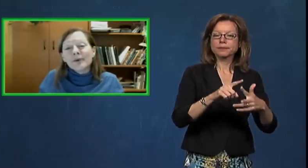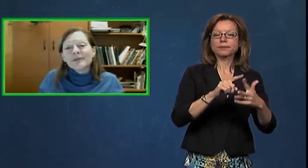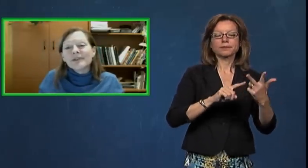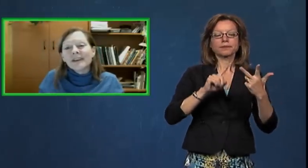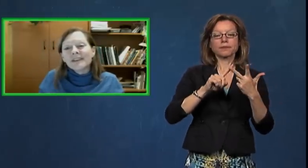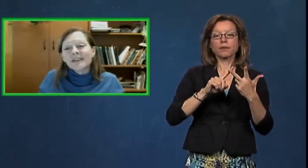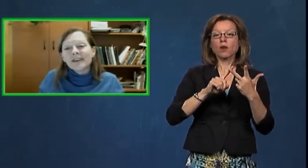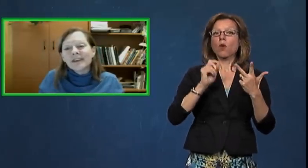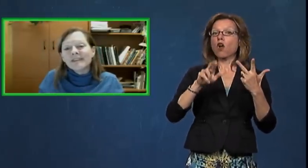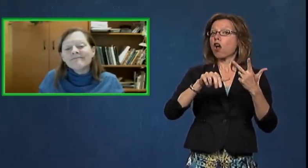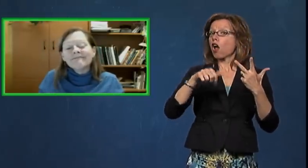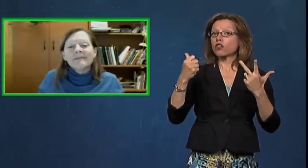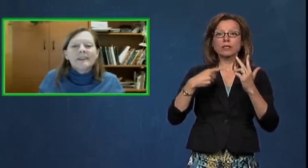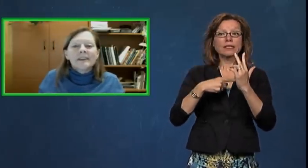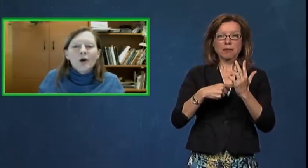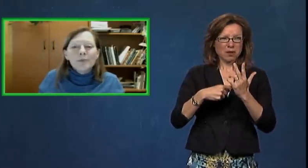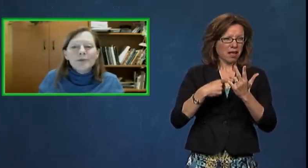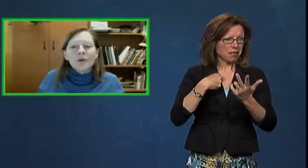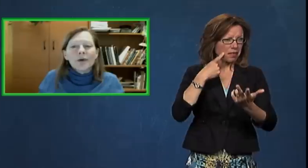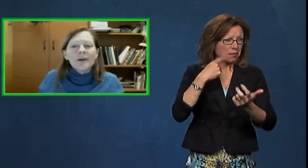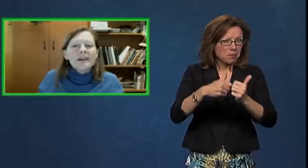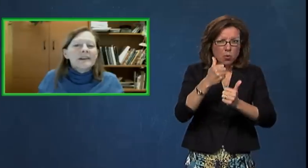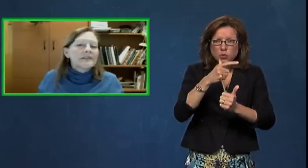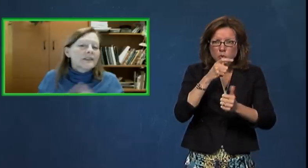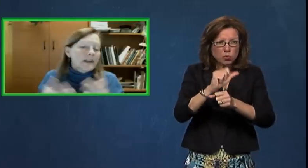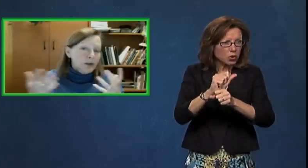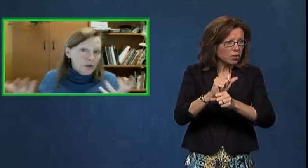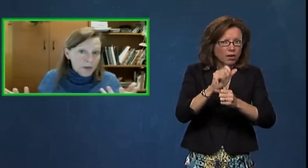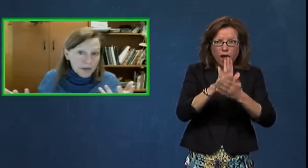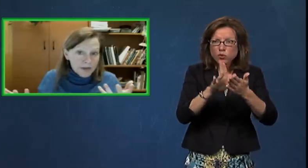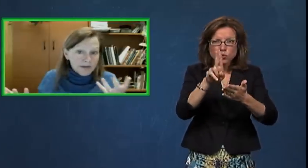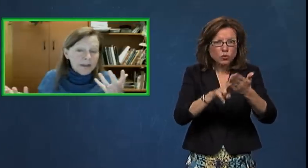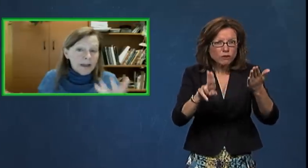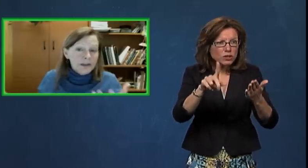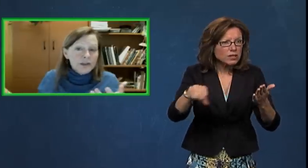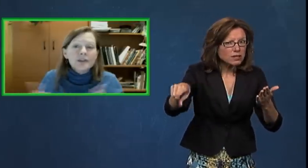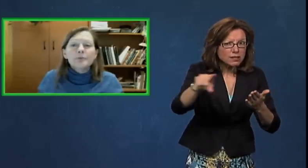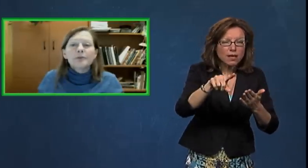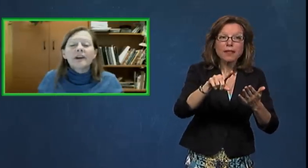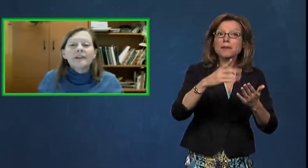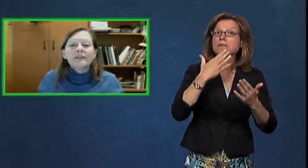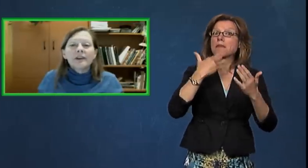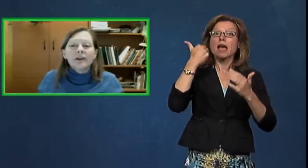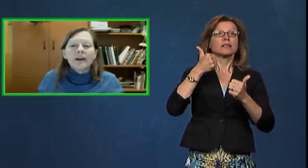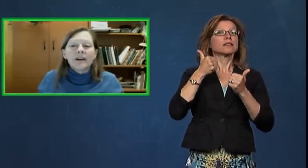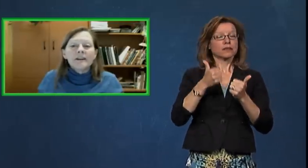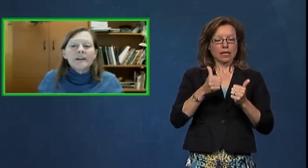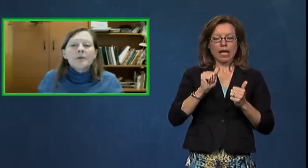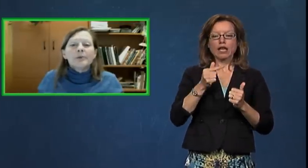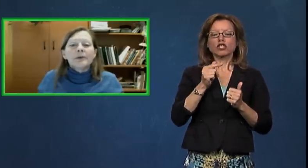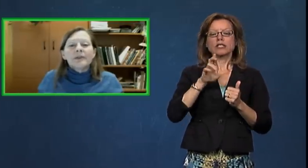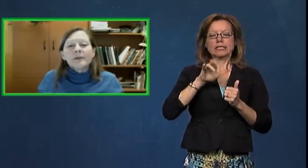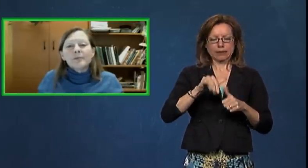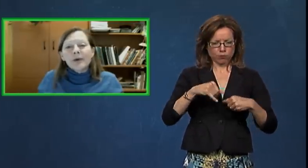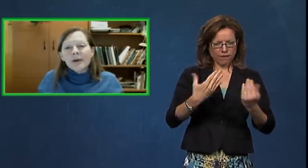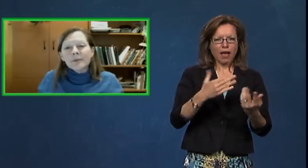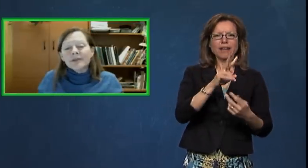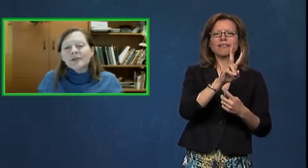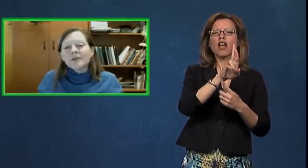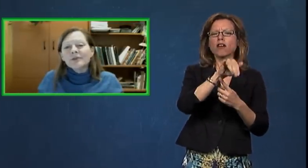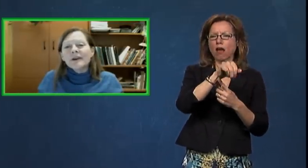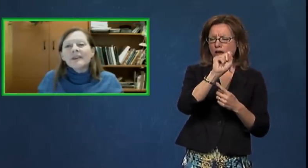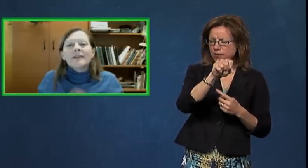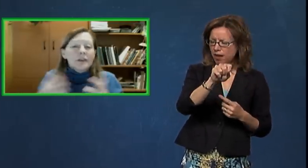in post-secondary hopes for is that it could be an agency providing VRI, but they